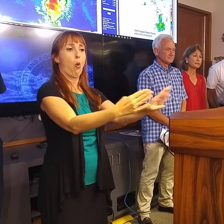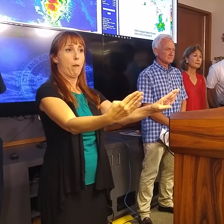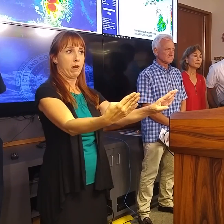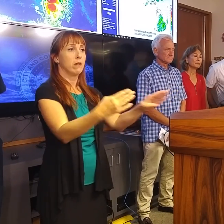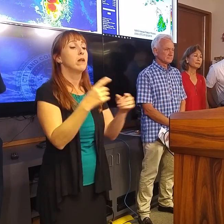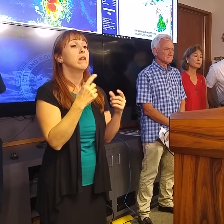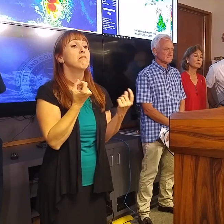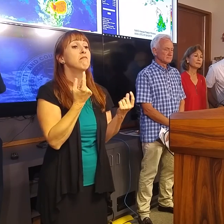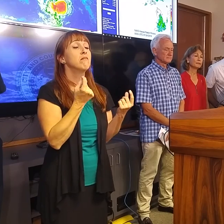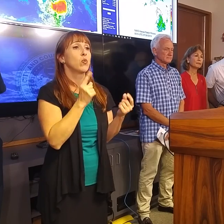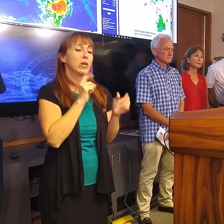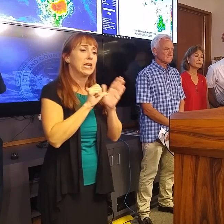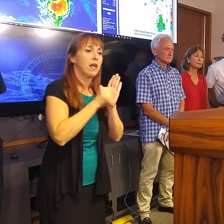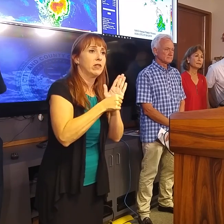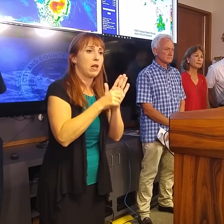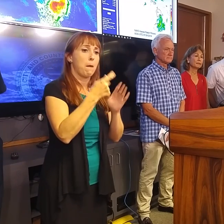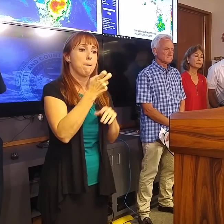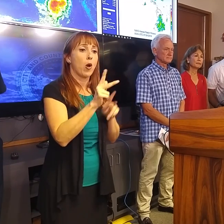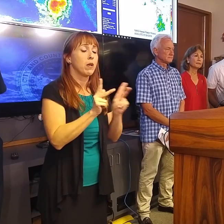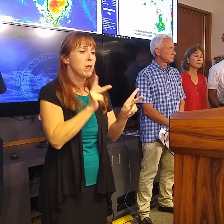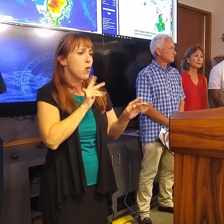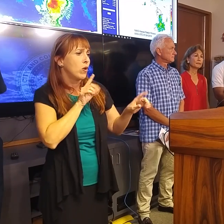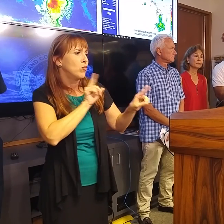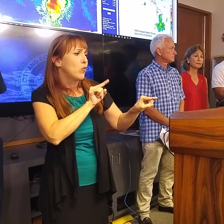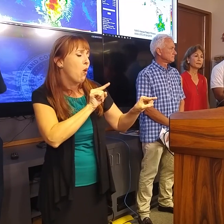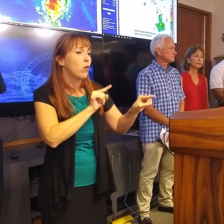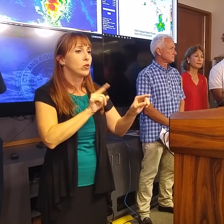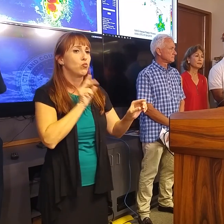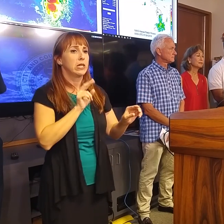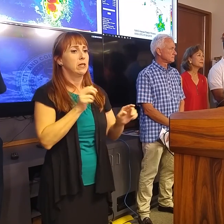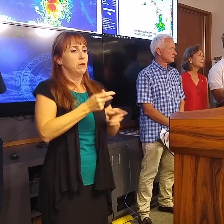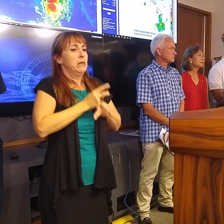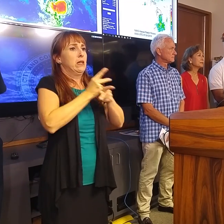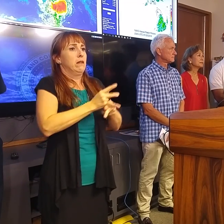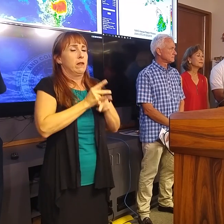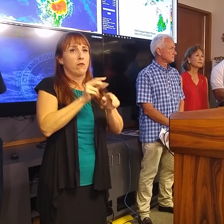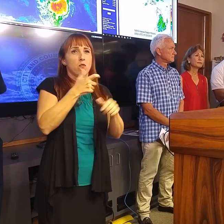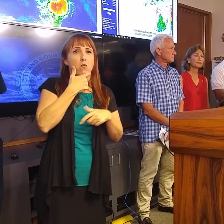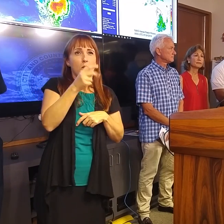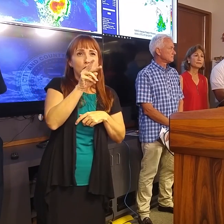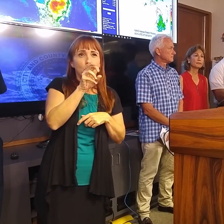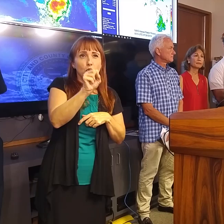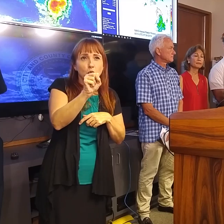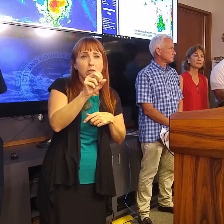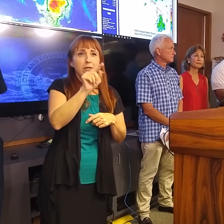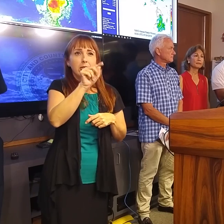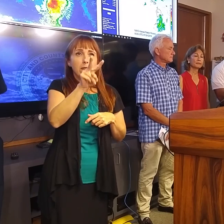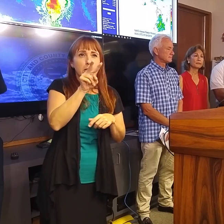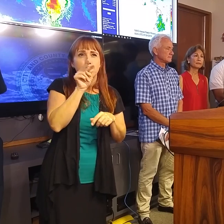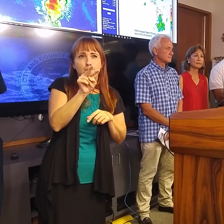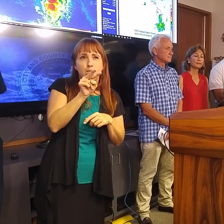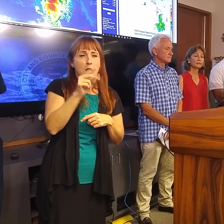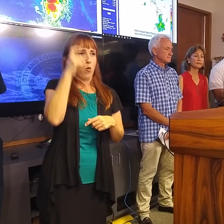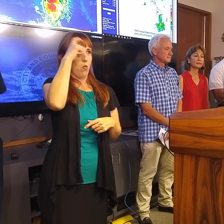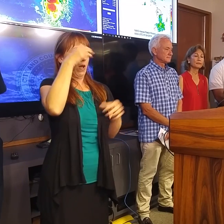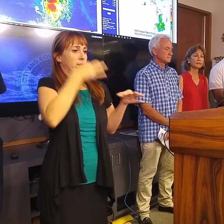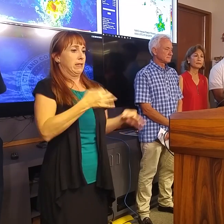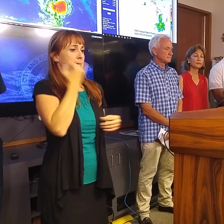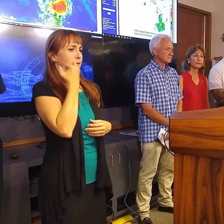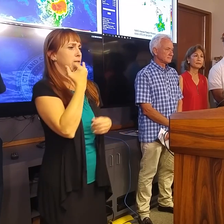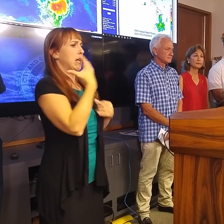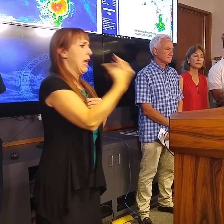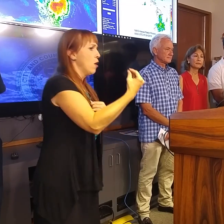time, but we do urge all park users and beachgoers to monitor the weather reports to make sure that you make wise decisions on whether to be